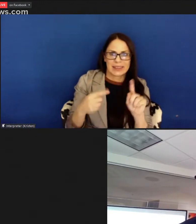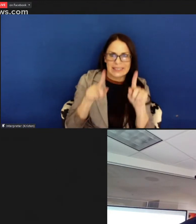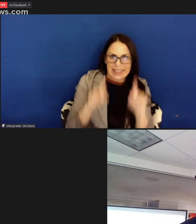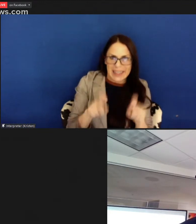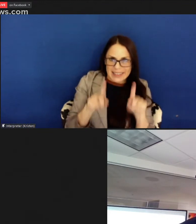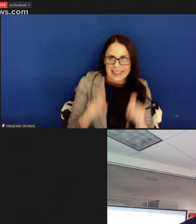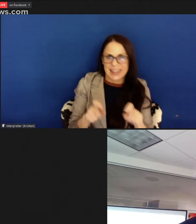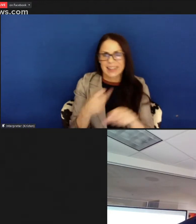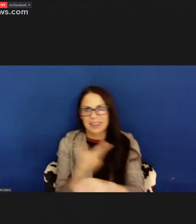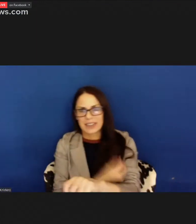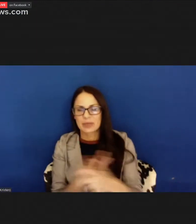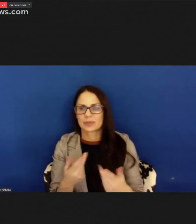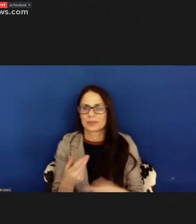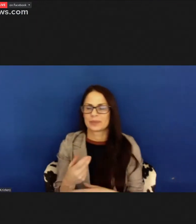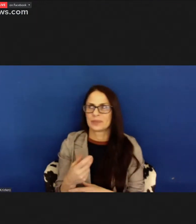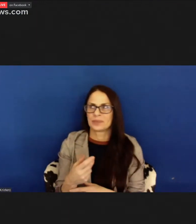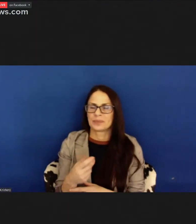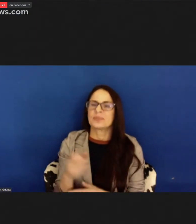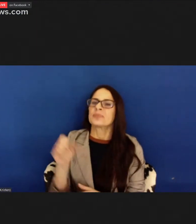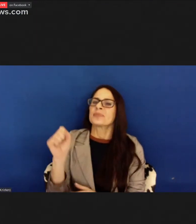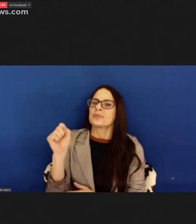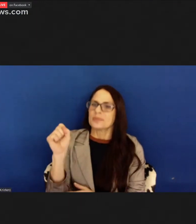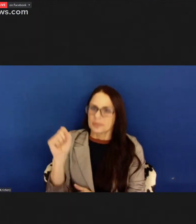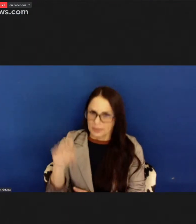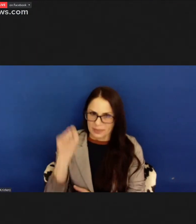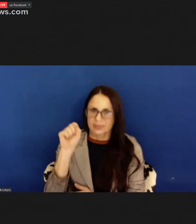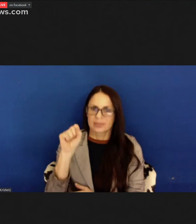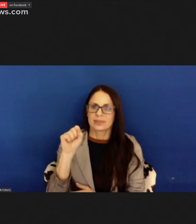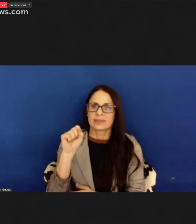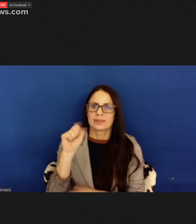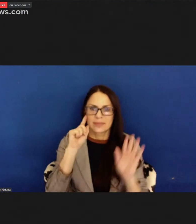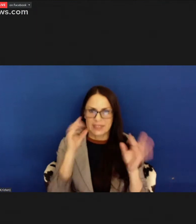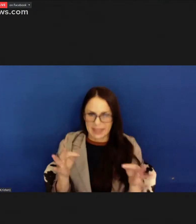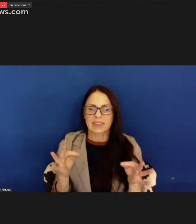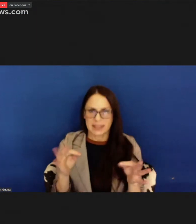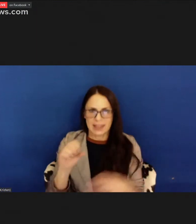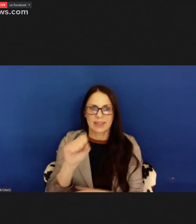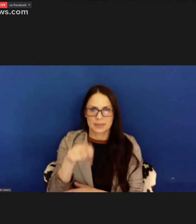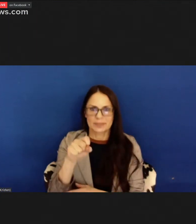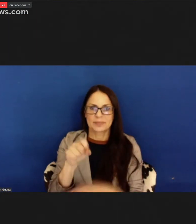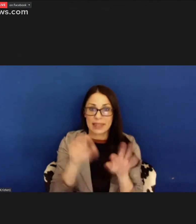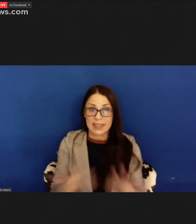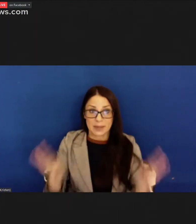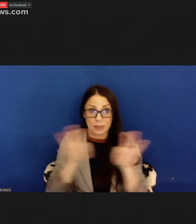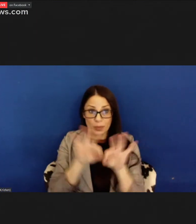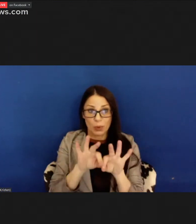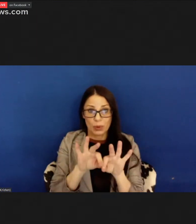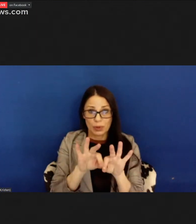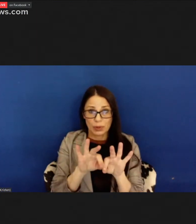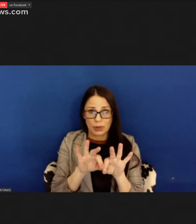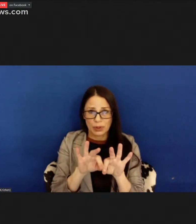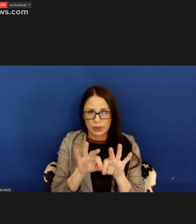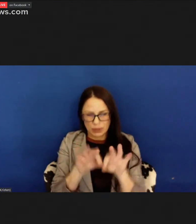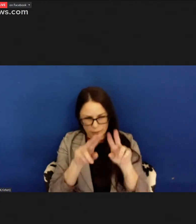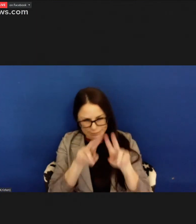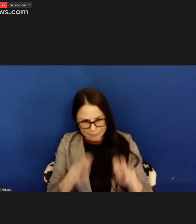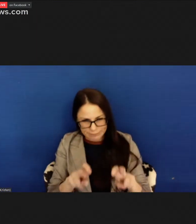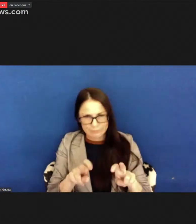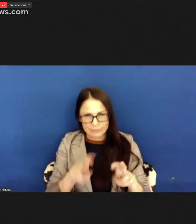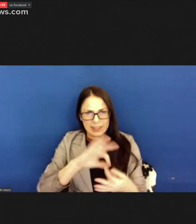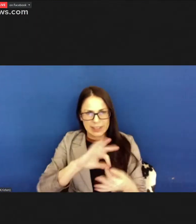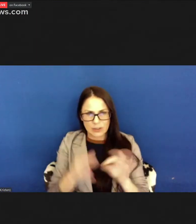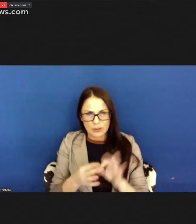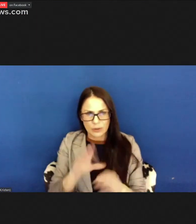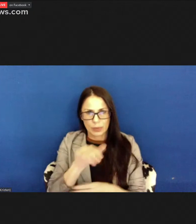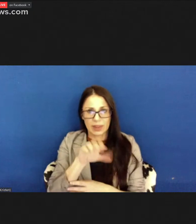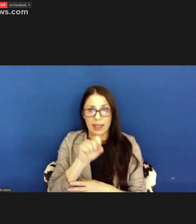Yes, so I would say definitely important to interpret the case data and the percent positivity